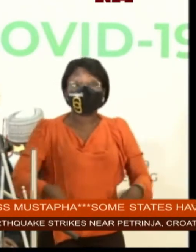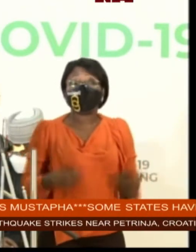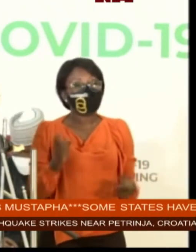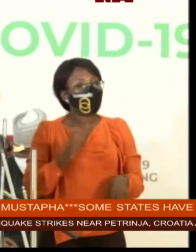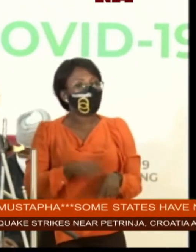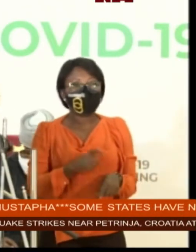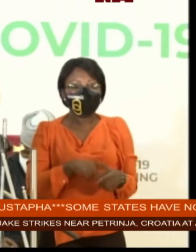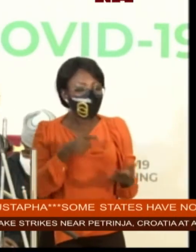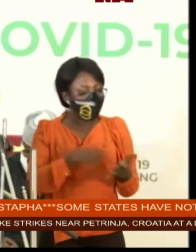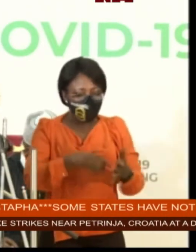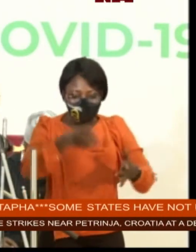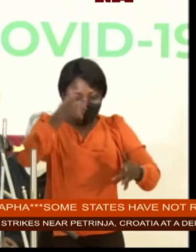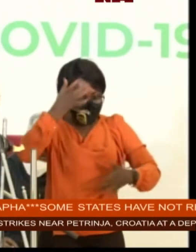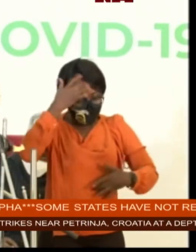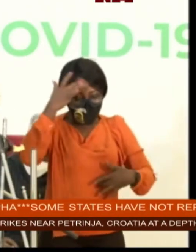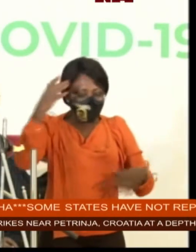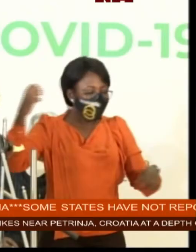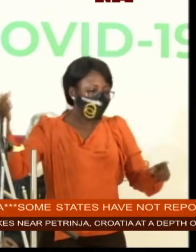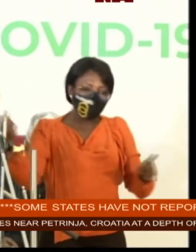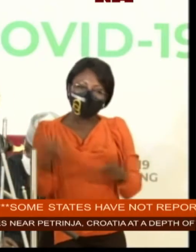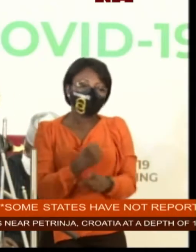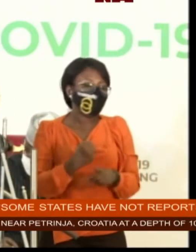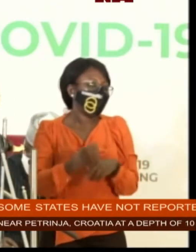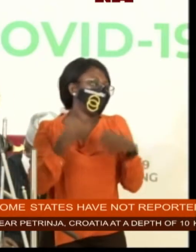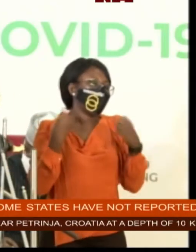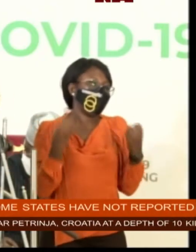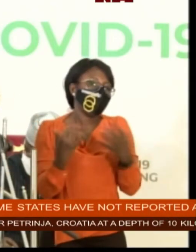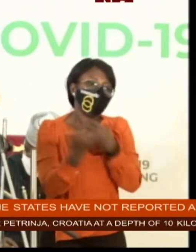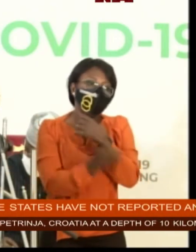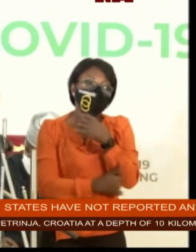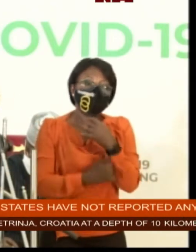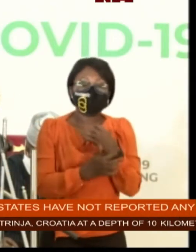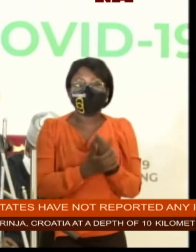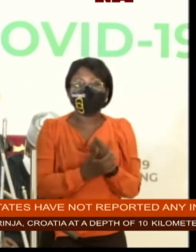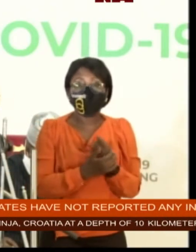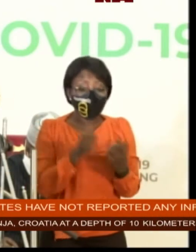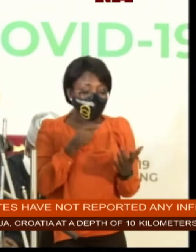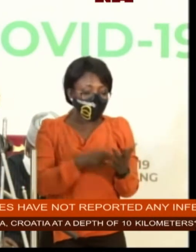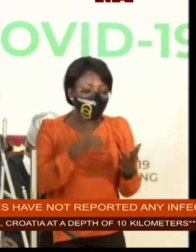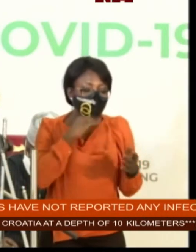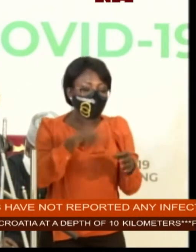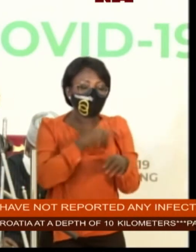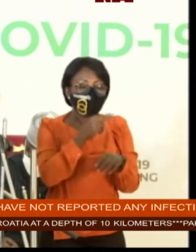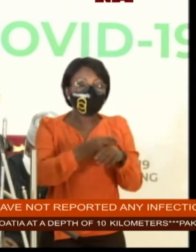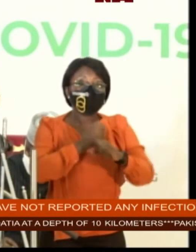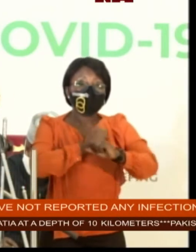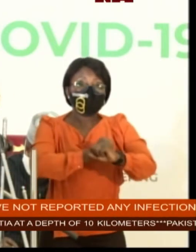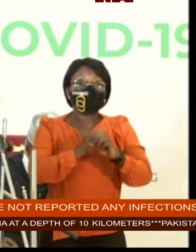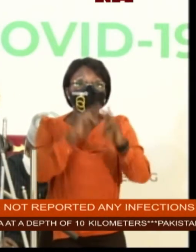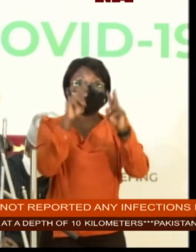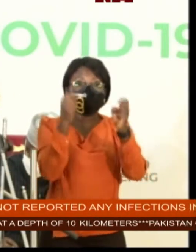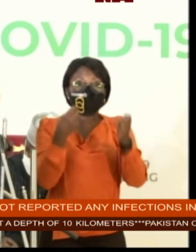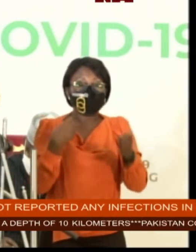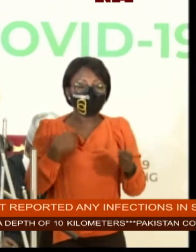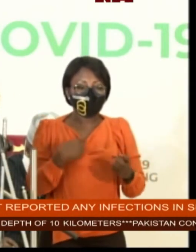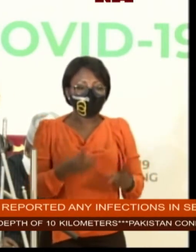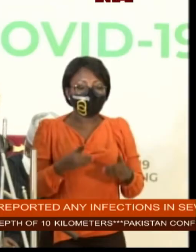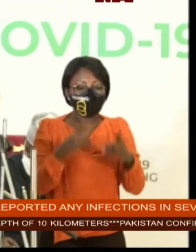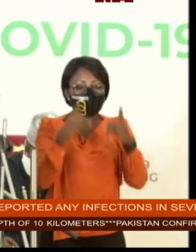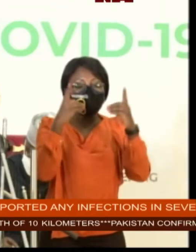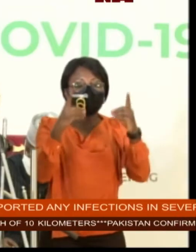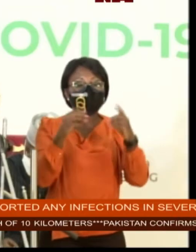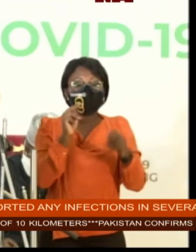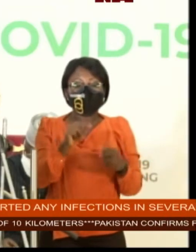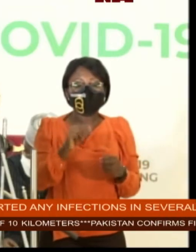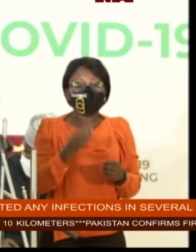lifetimes, like this pandemic. So health security has become a national security issue and something that we have to devote